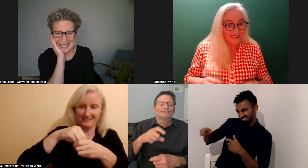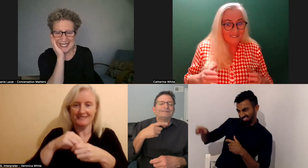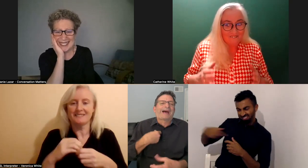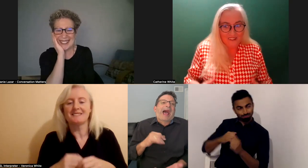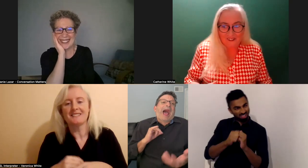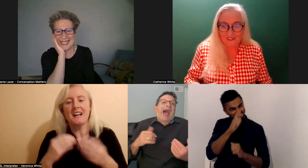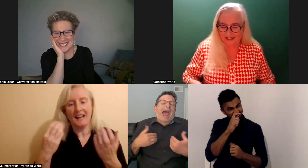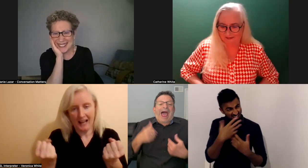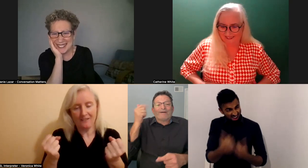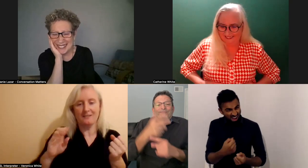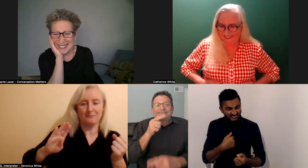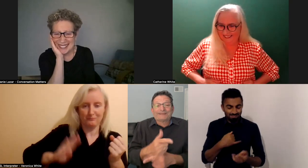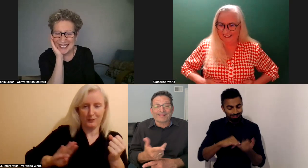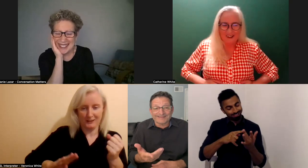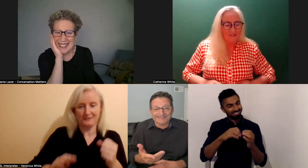siblings.